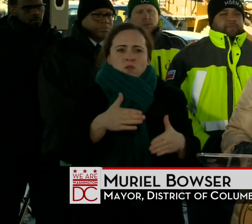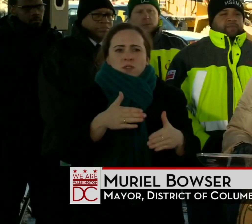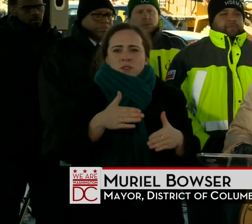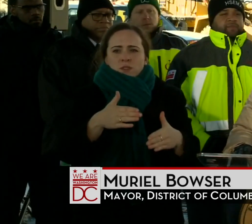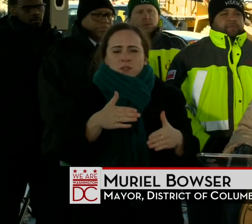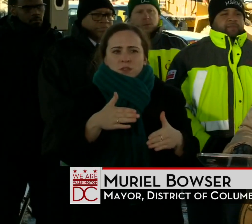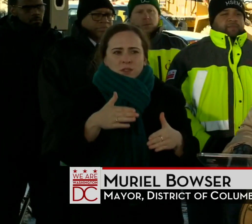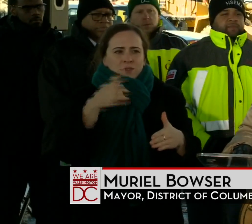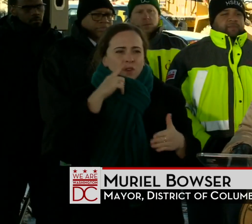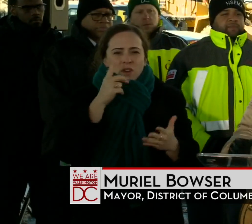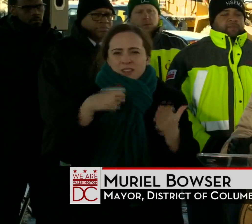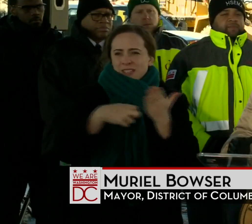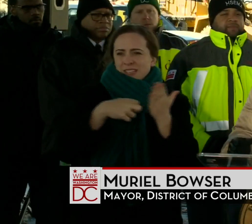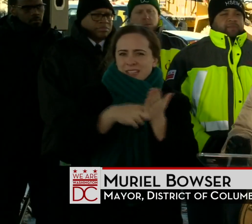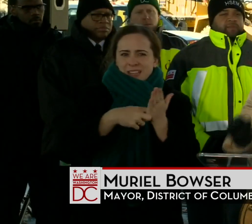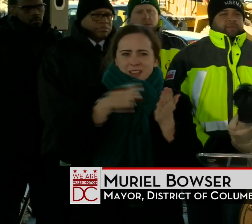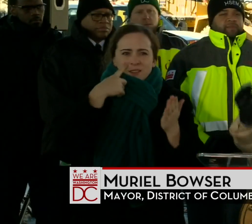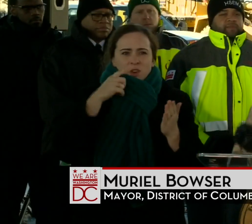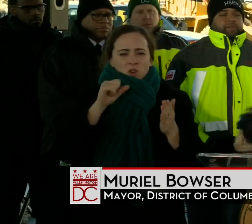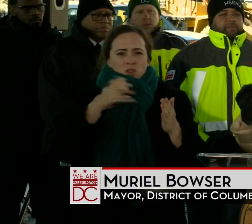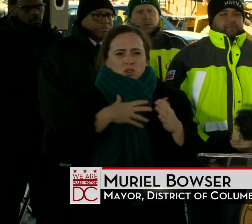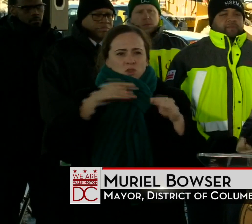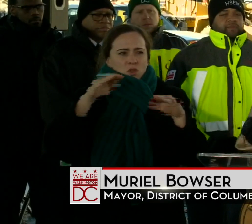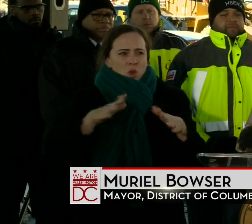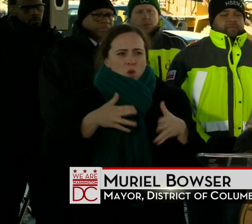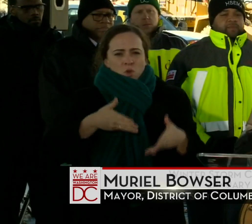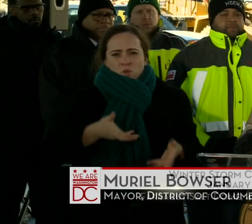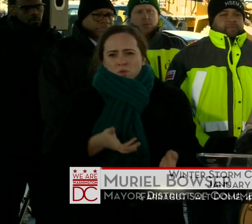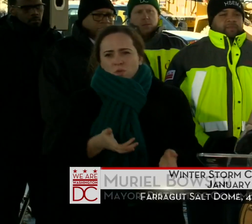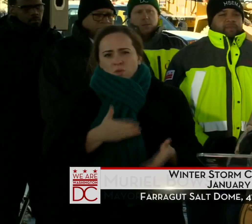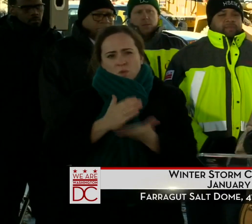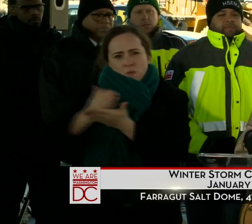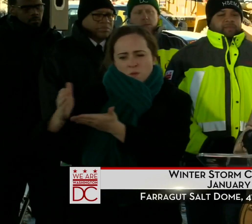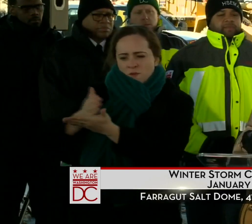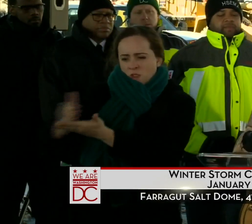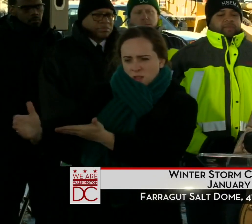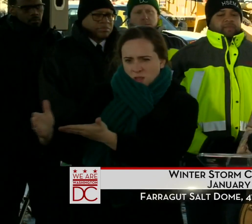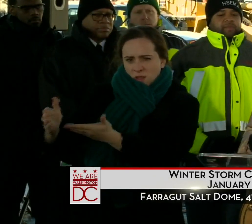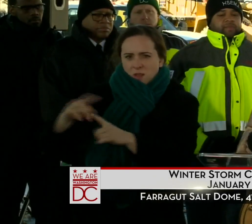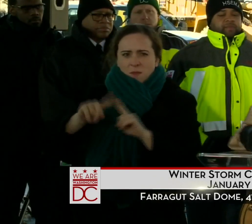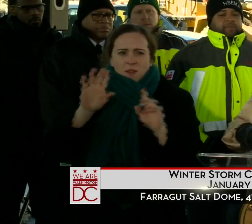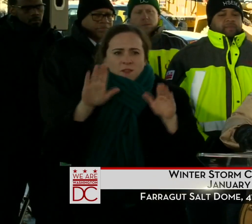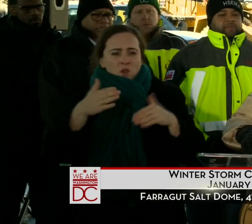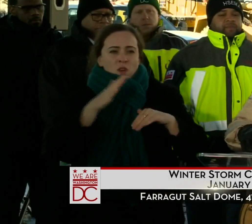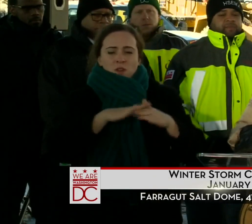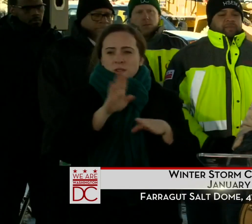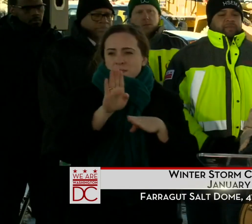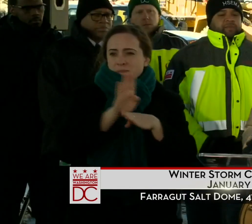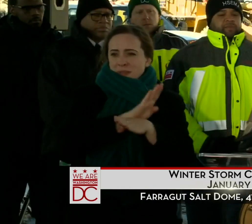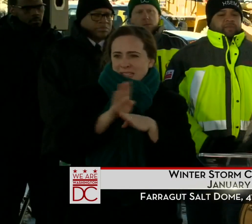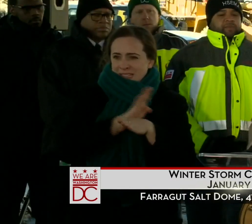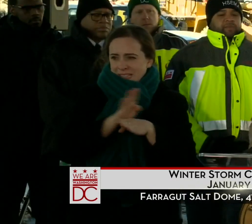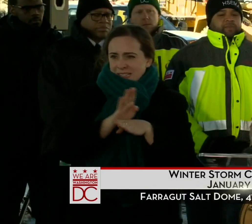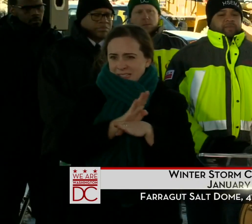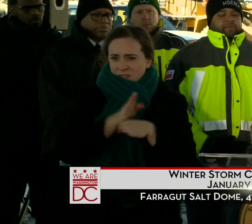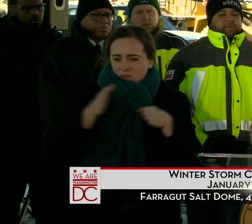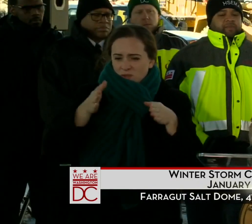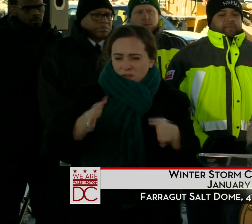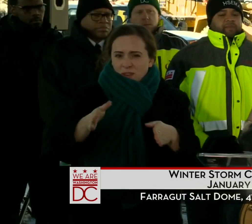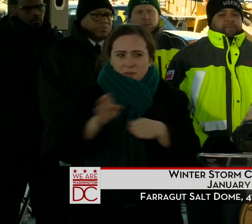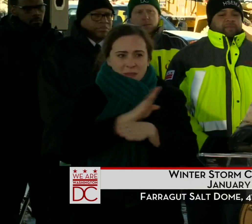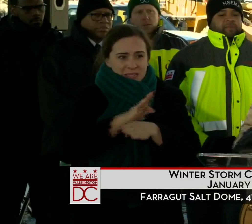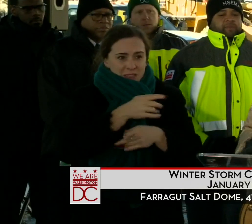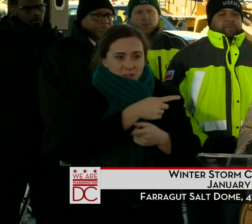areas for ticketing for snow removal, but we are very much focused on our business corridors. So businesses, you